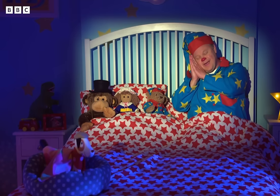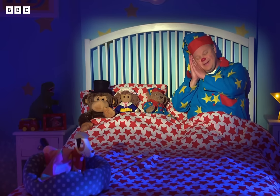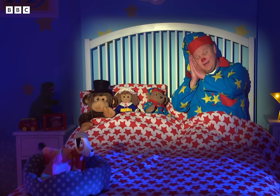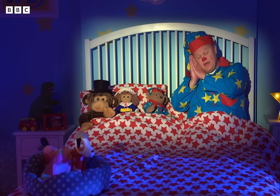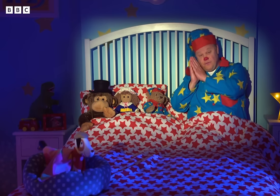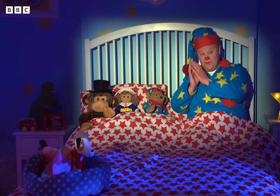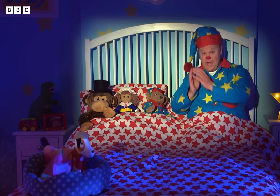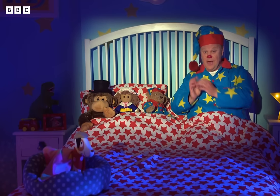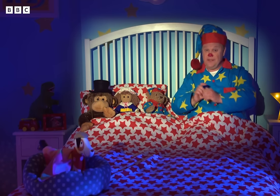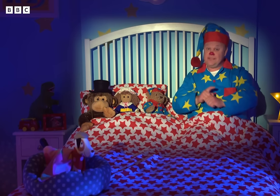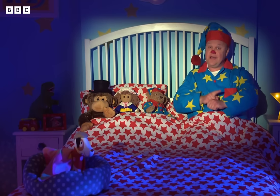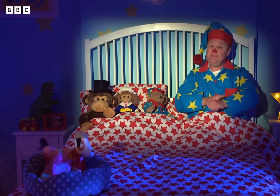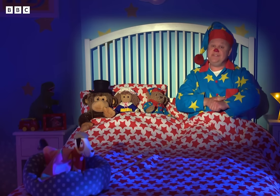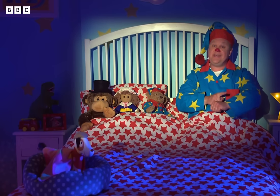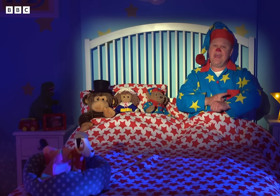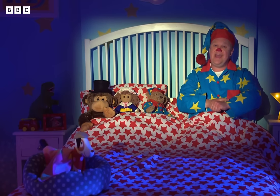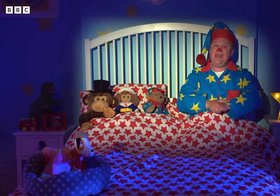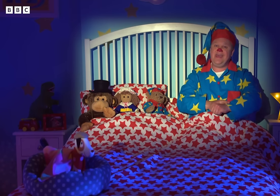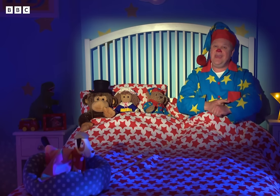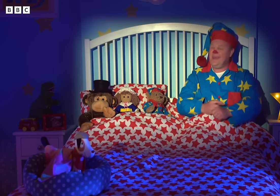head, for now it's time to say